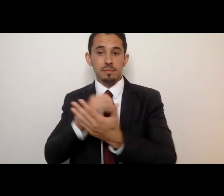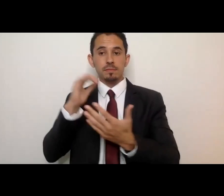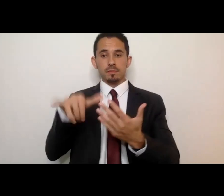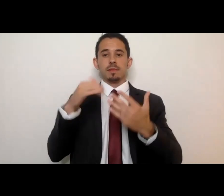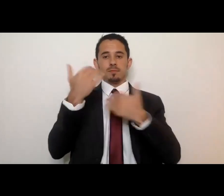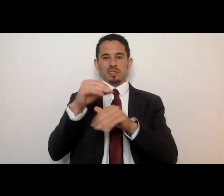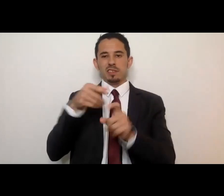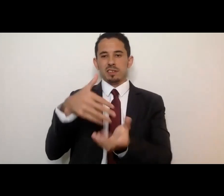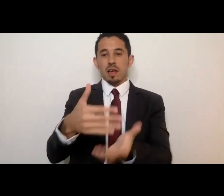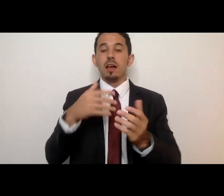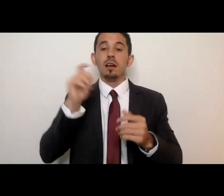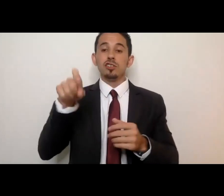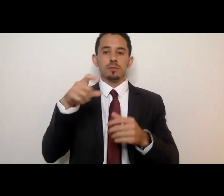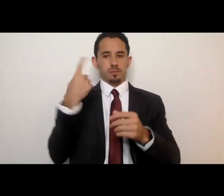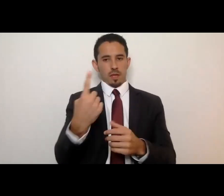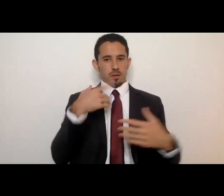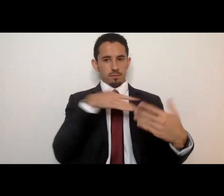parasitized animals.